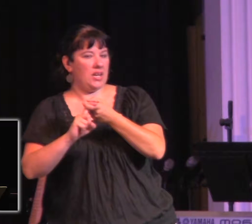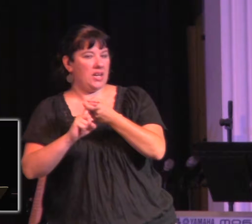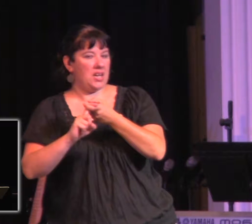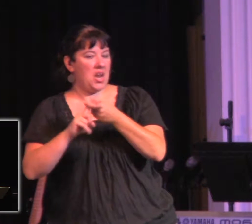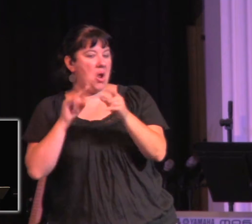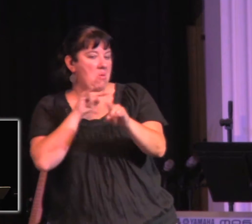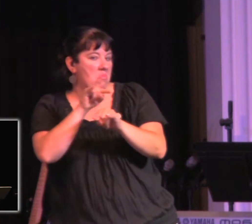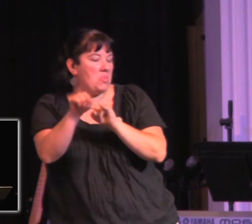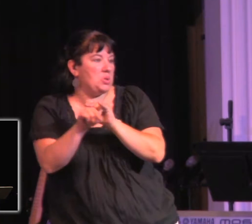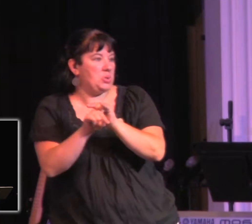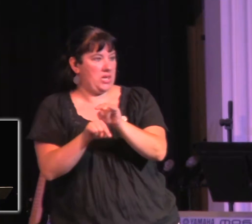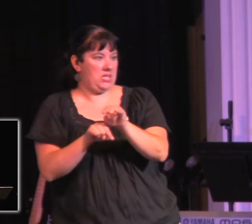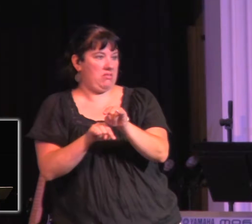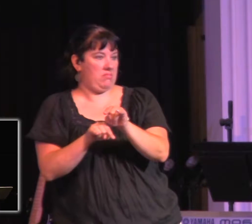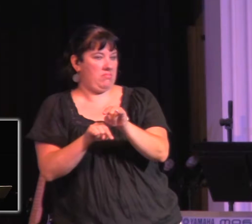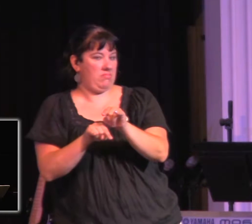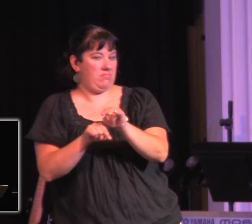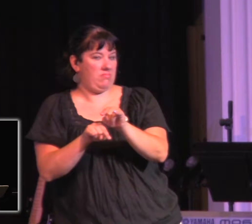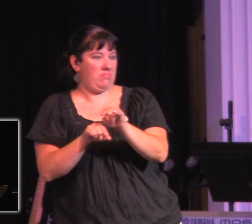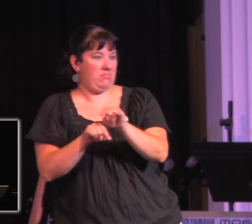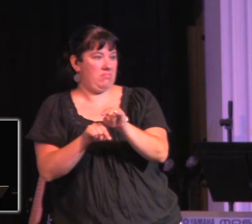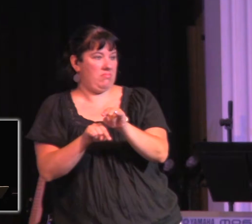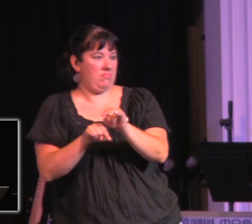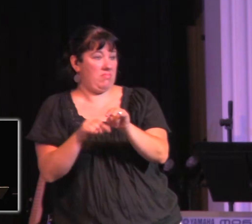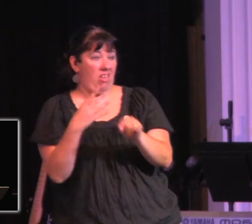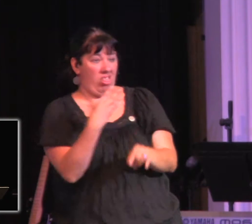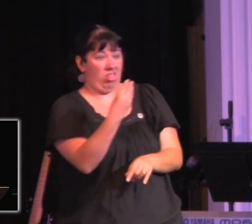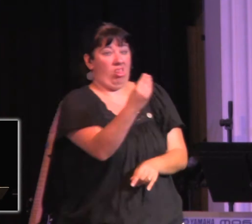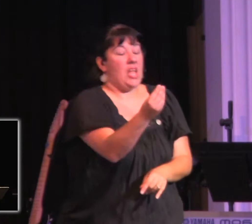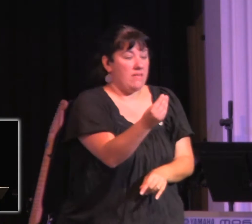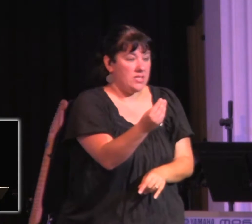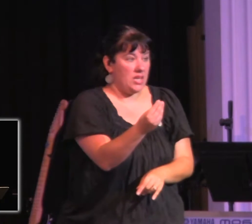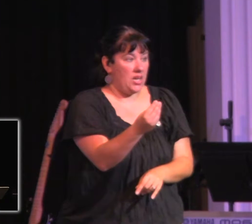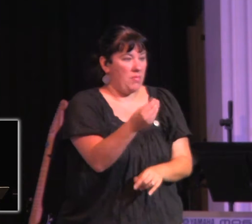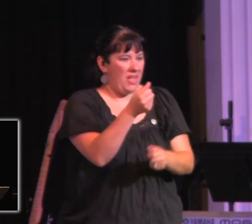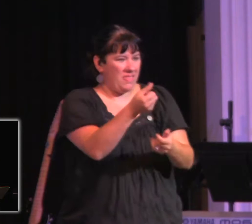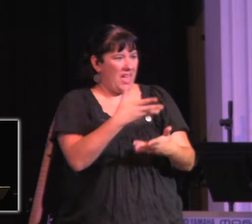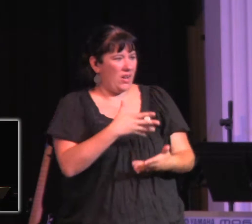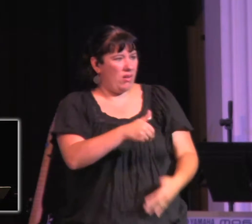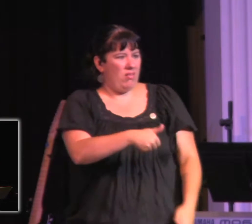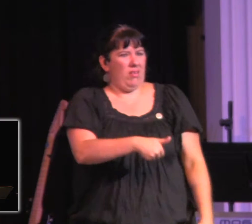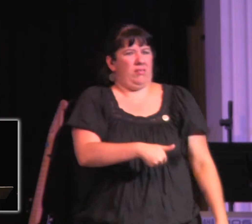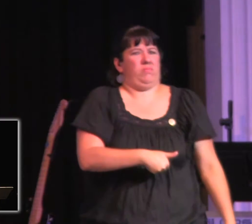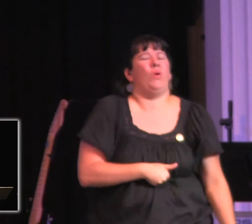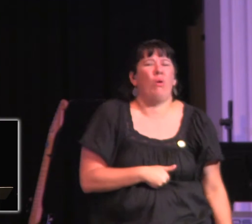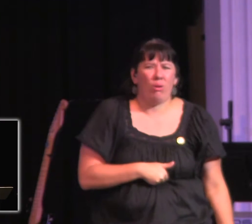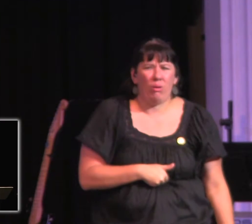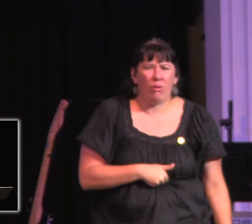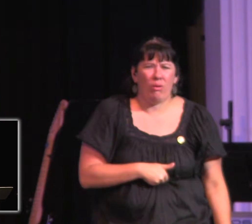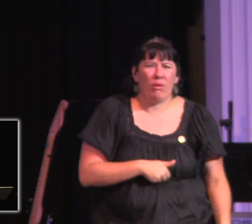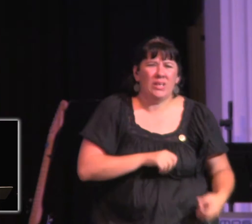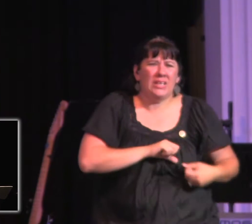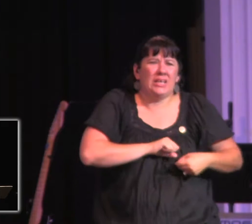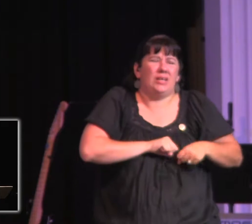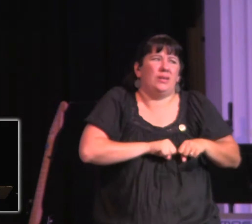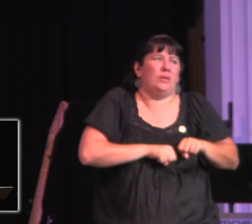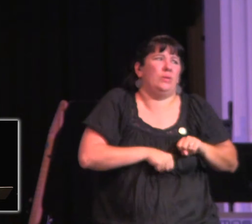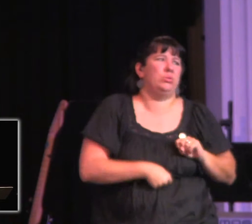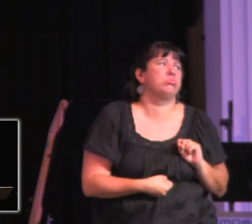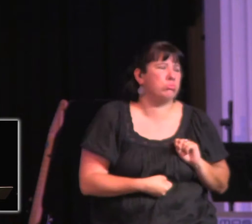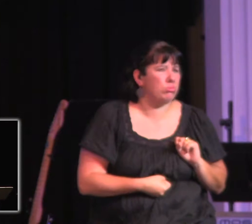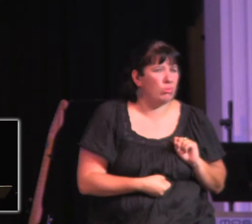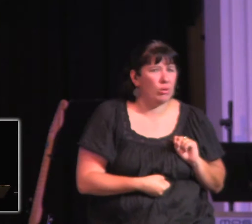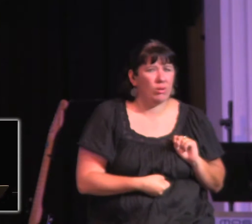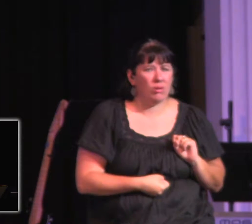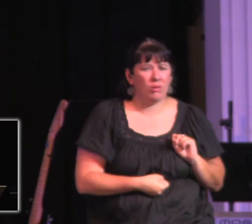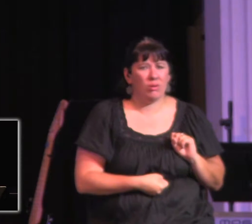them. Man, I mean, that hits you at the core of your very being. Isn't that right? But that happens every day.